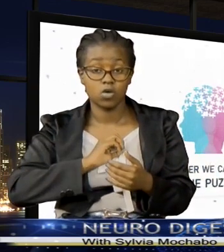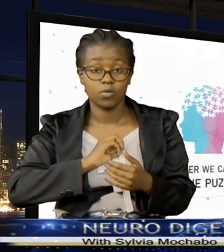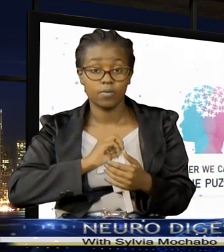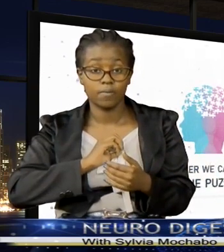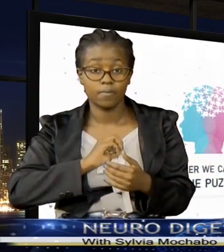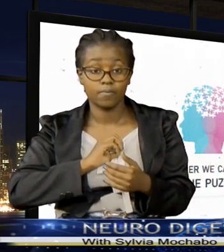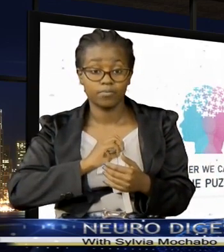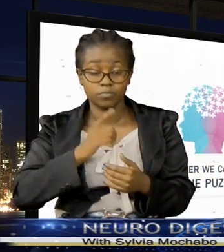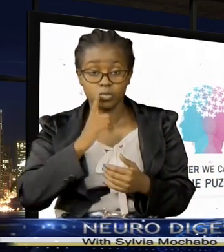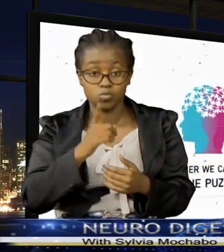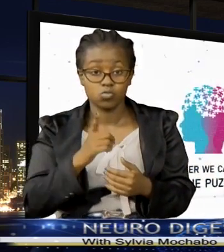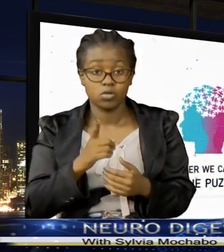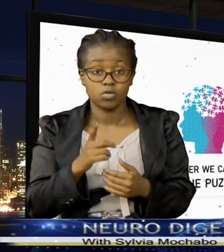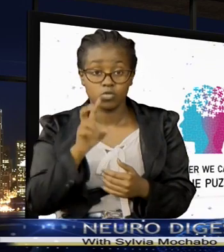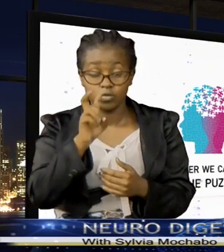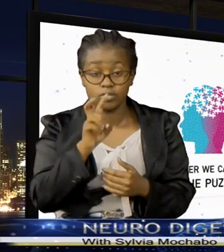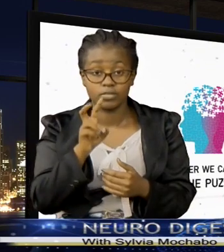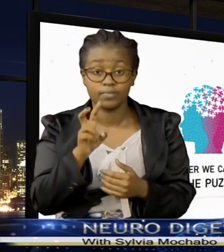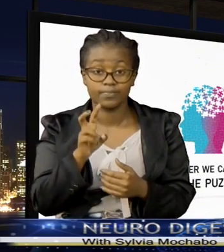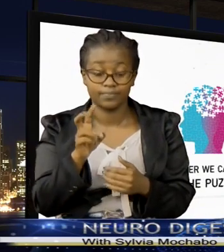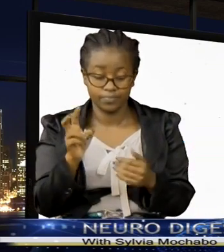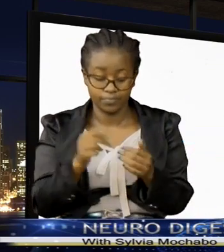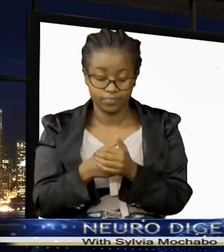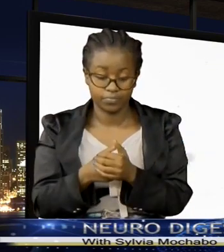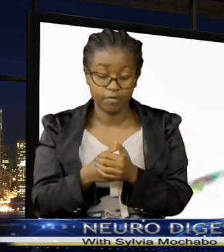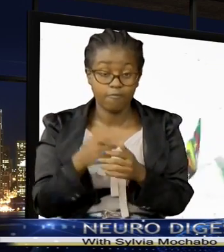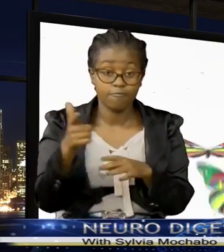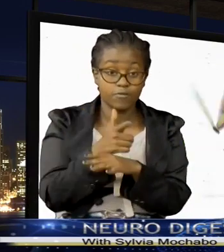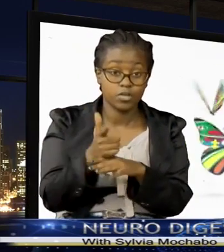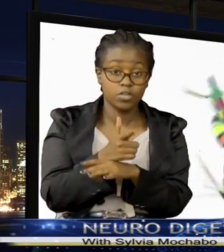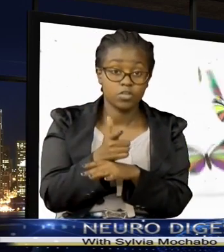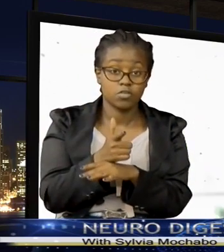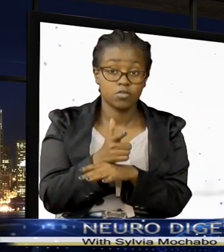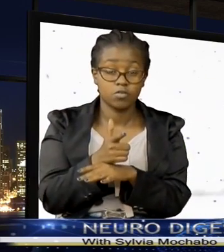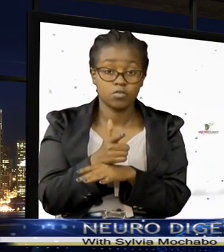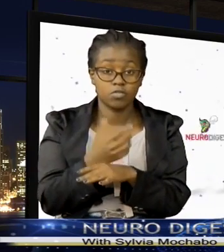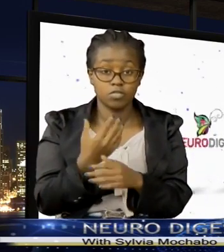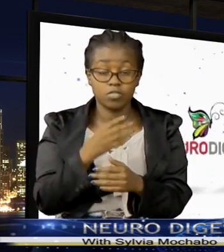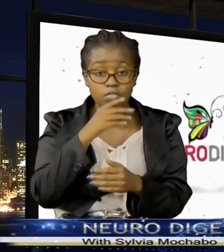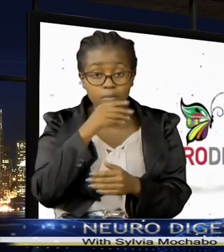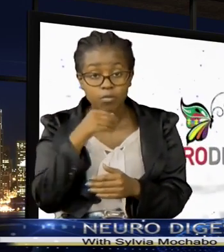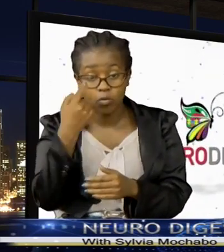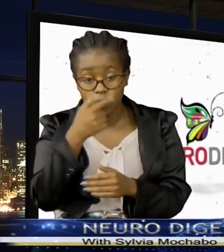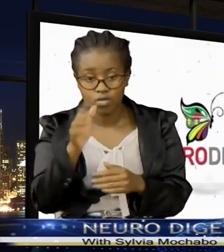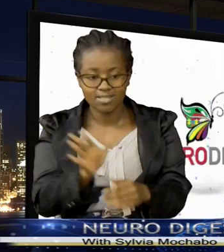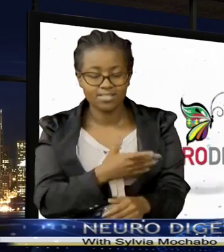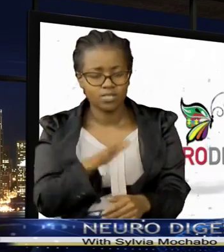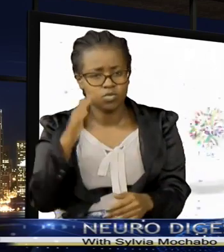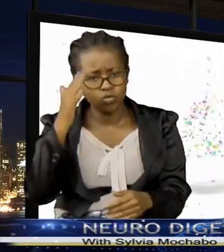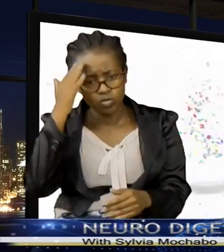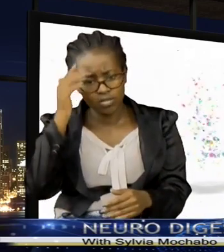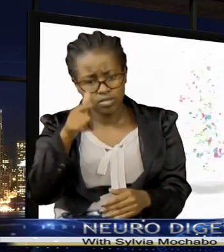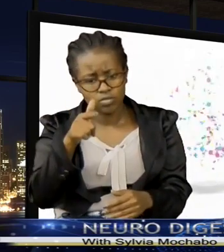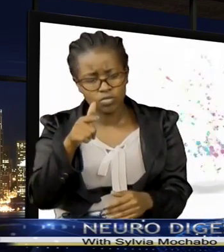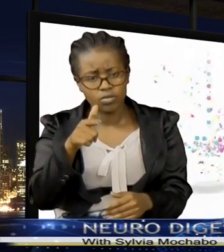mechanisms. I'm sure we also, the viral video of Cody, the boy who was singing, we all noticed that he